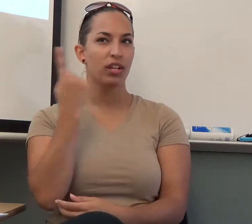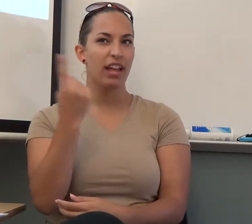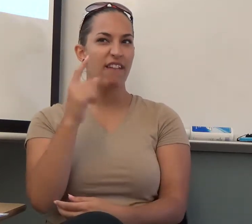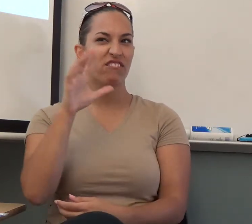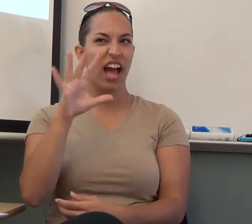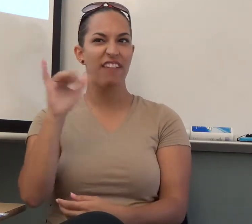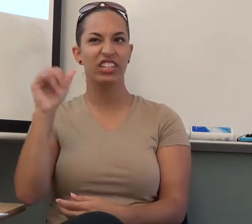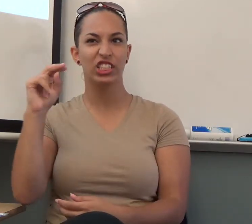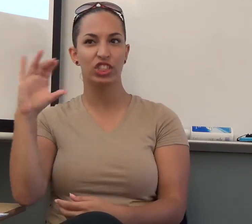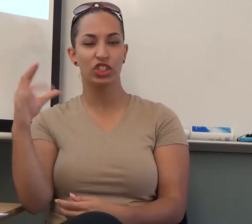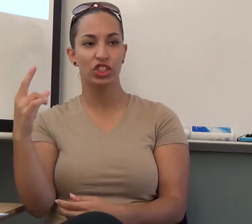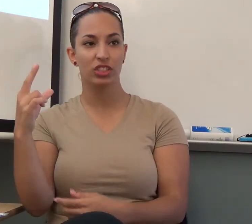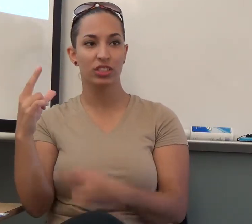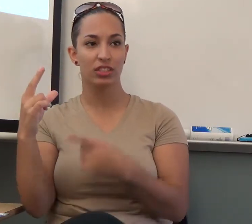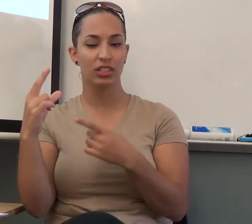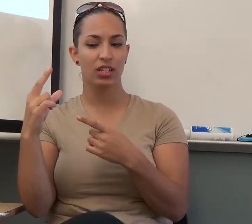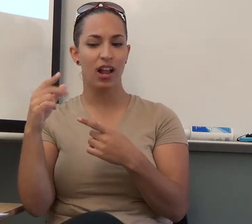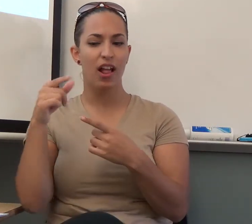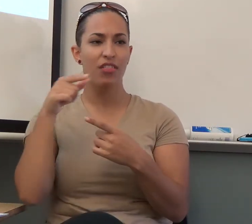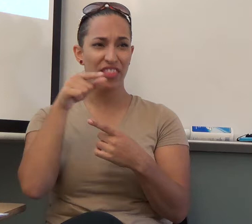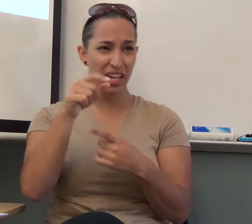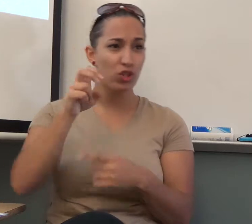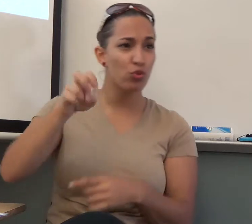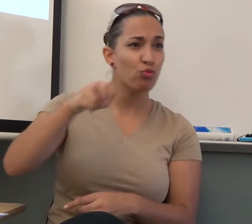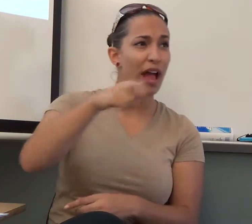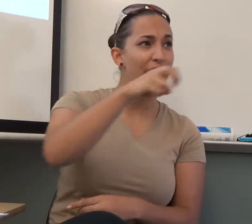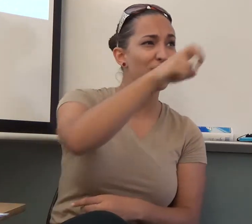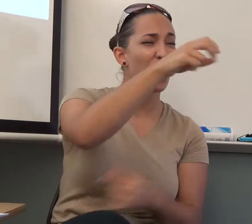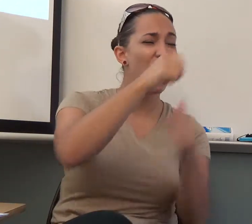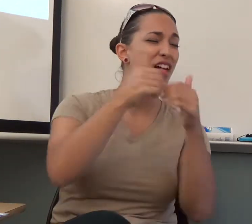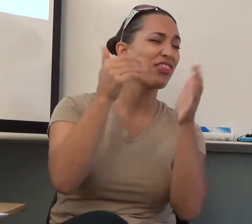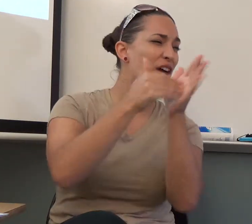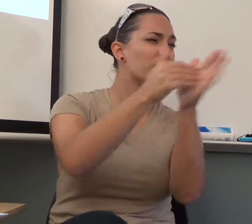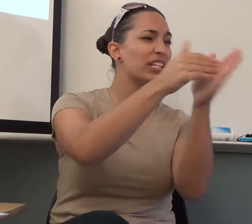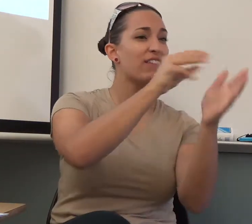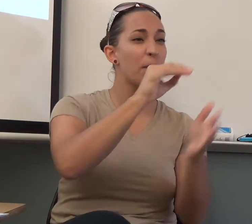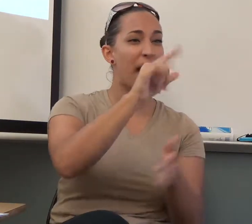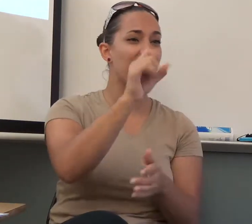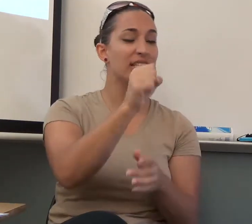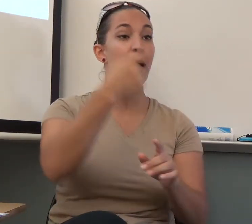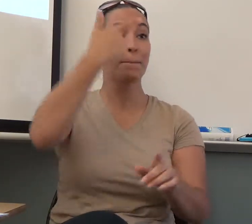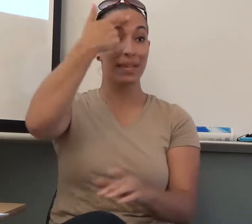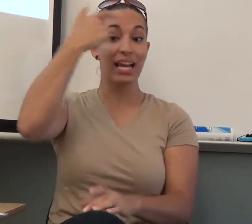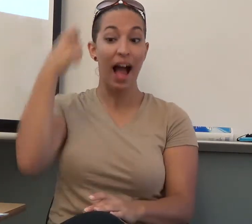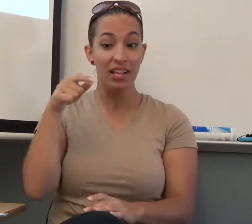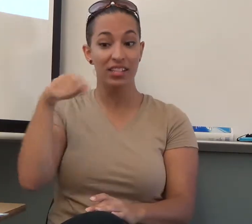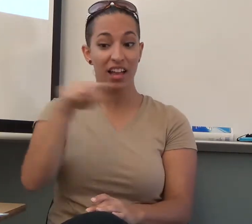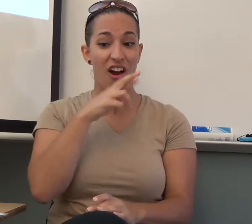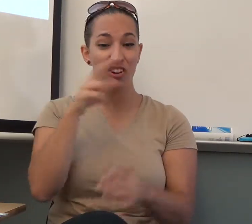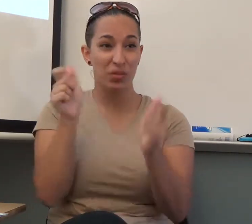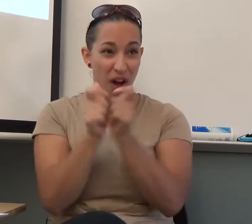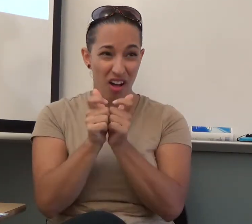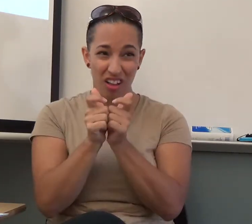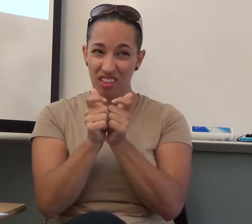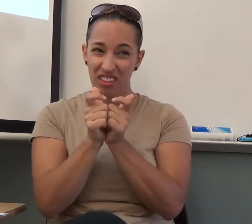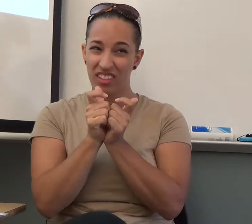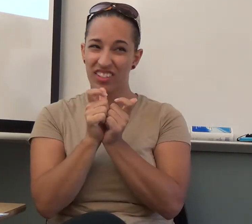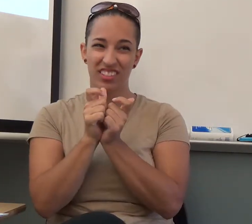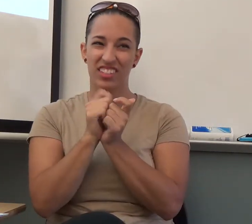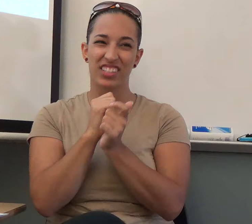travel thousands of miles because they're only that small? No. Right. So we can't use the word because one doesn't necessarily mean